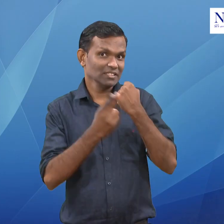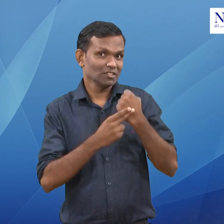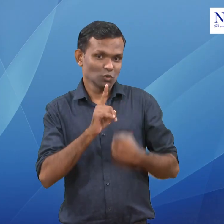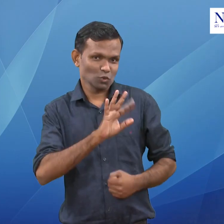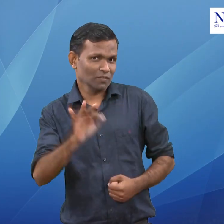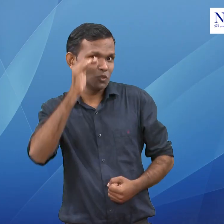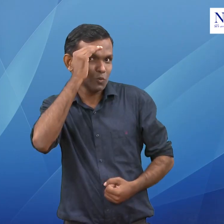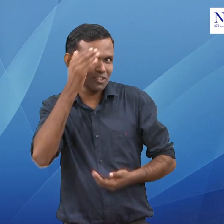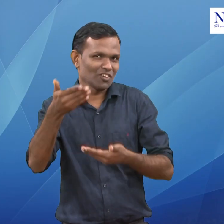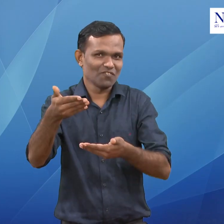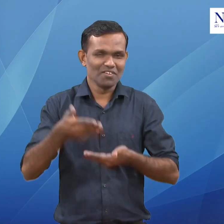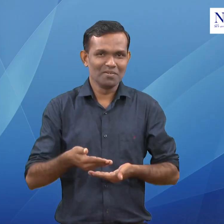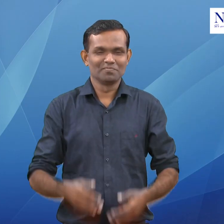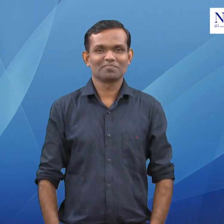Welcome to NISH News Weekly Broadcast.